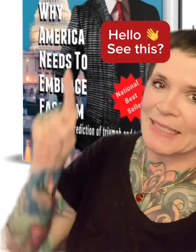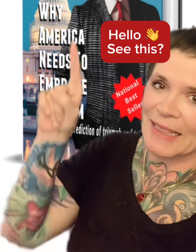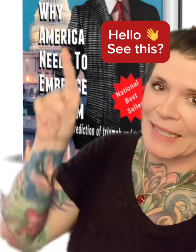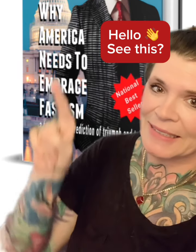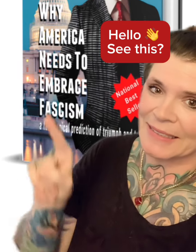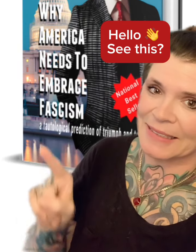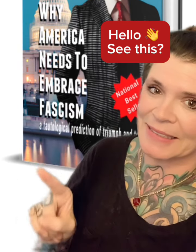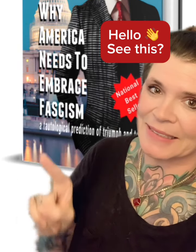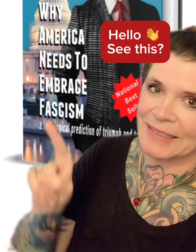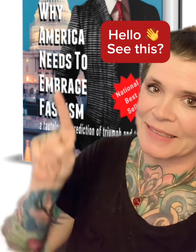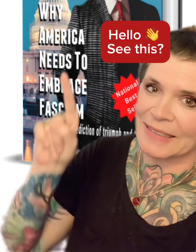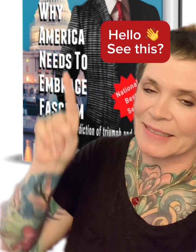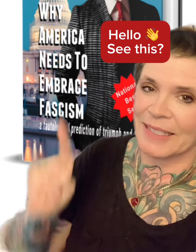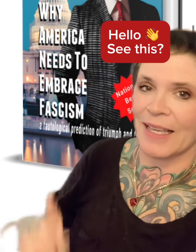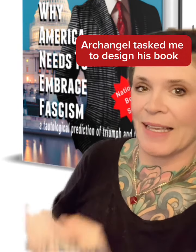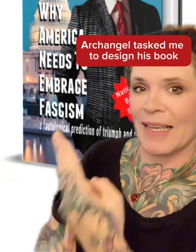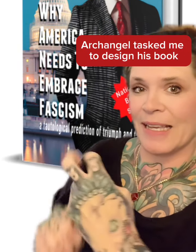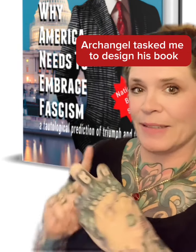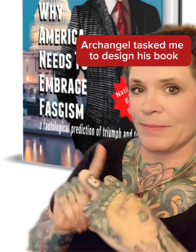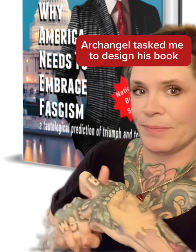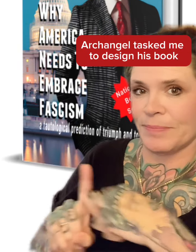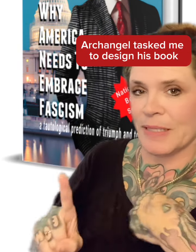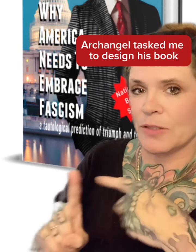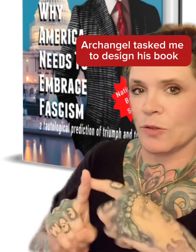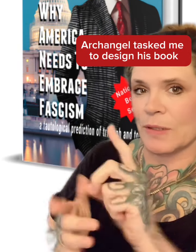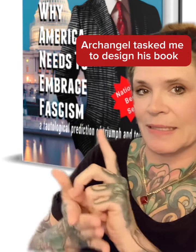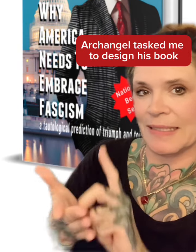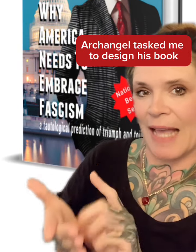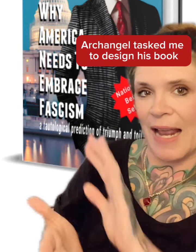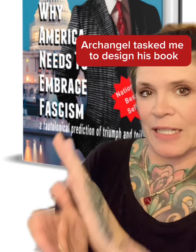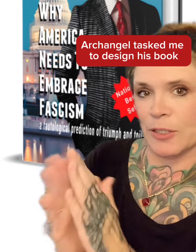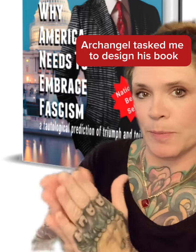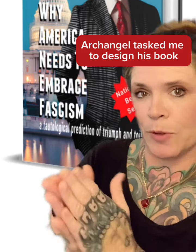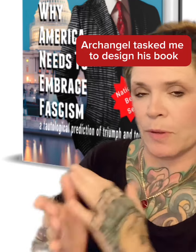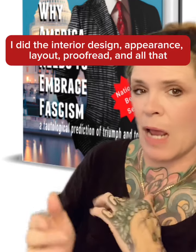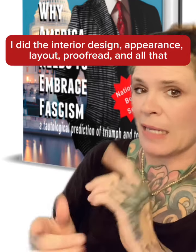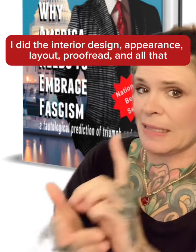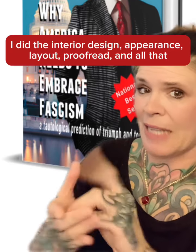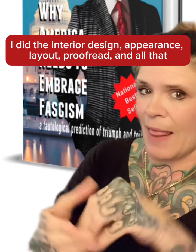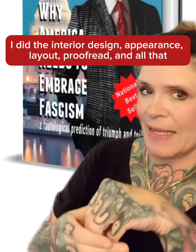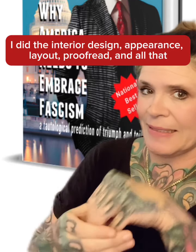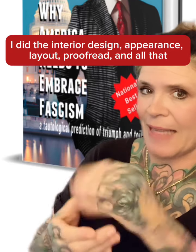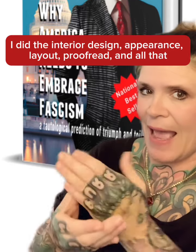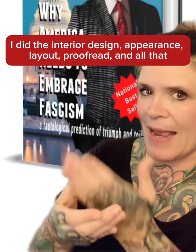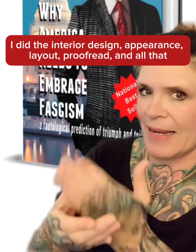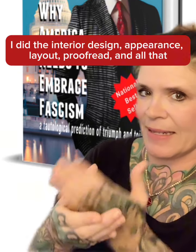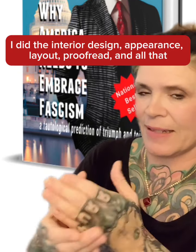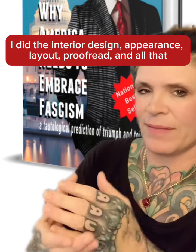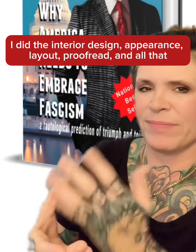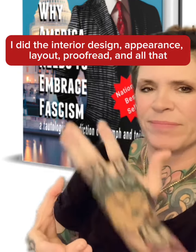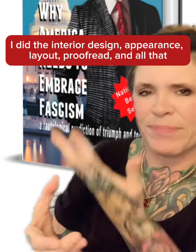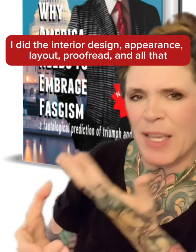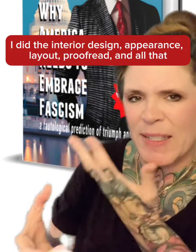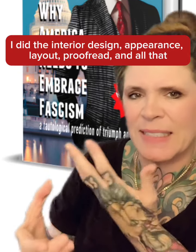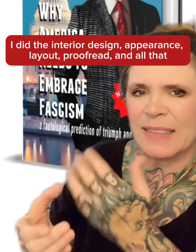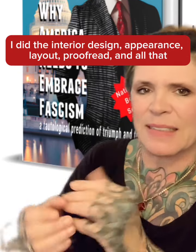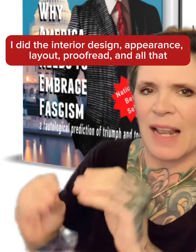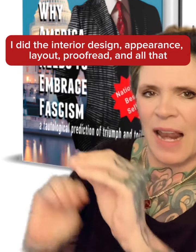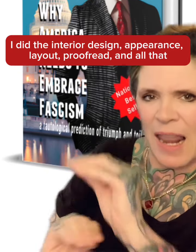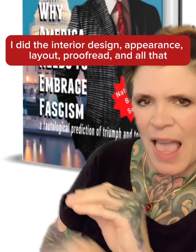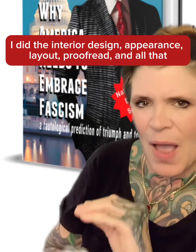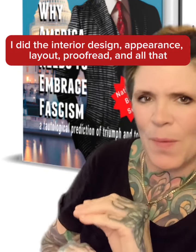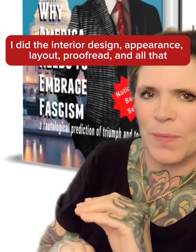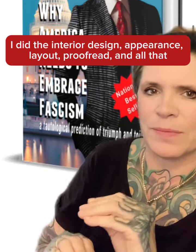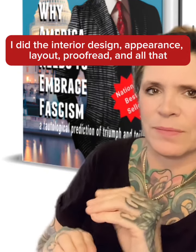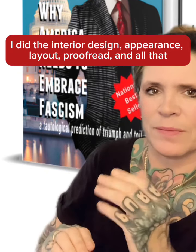Hello. See this? Archangel tasked me to design his book. I did the interior design, appearance,